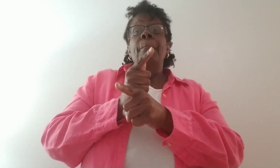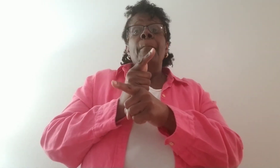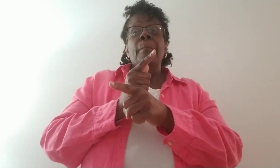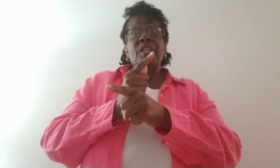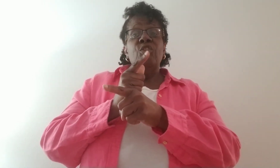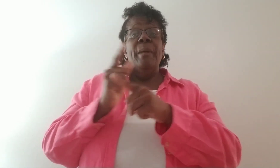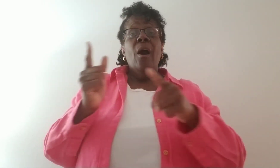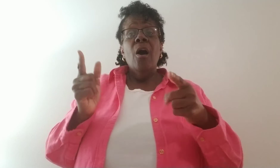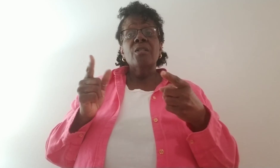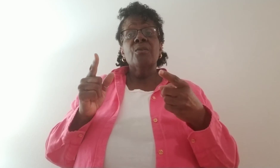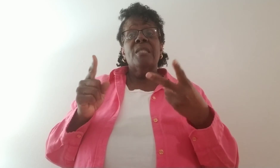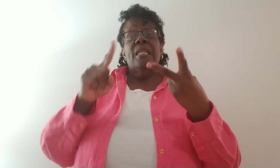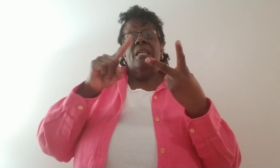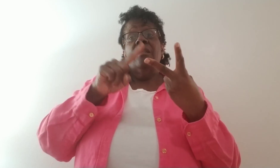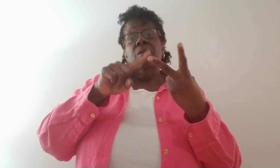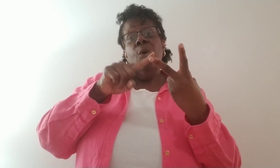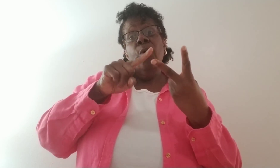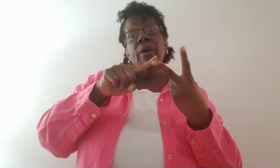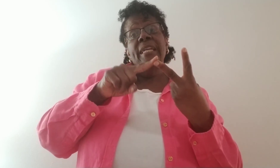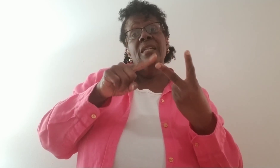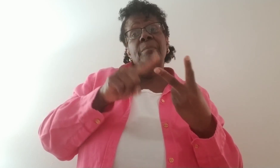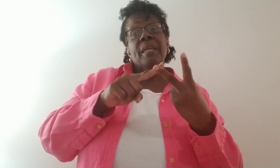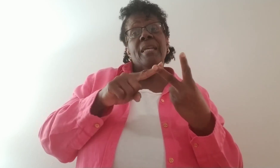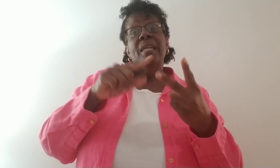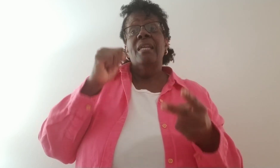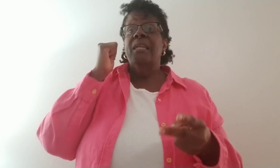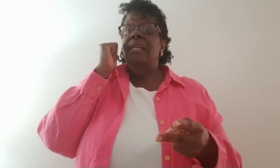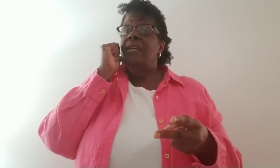But you may also see it, or it can be,